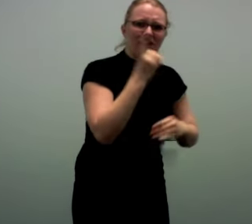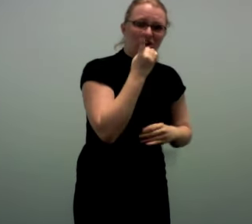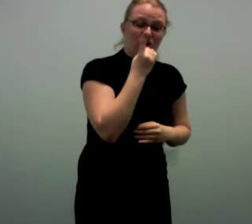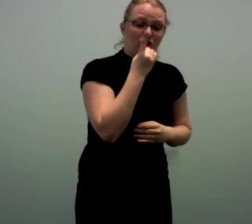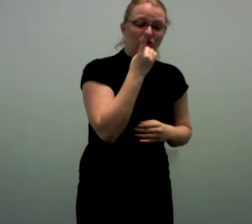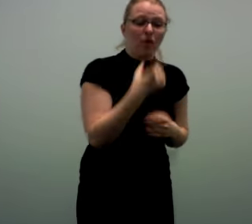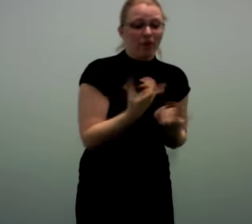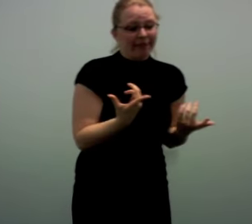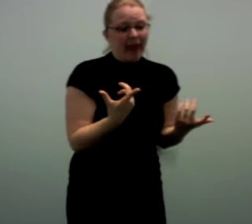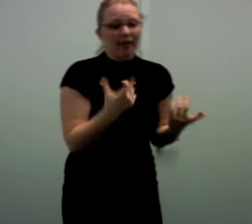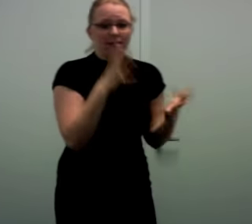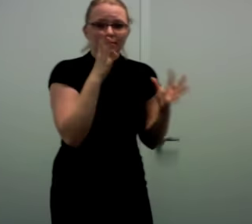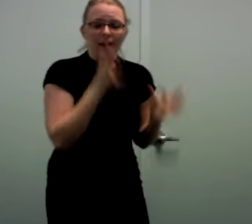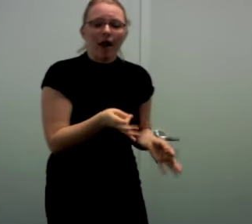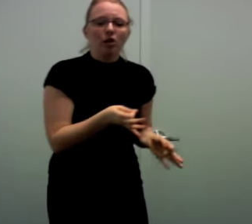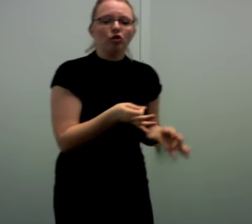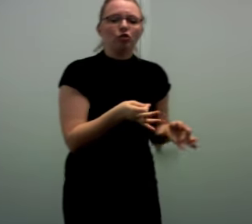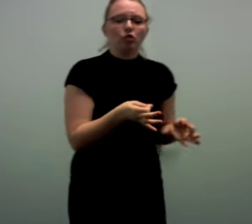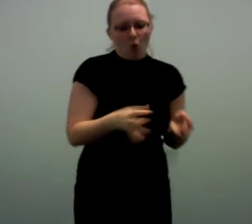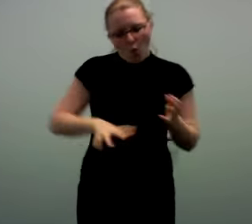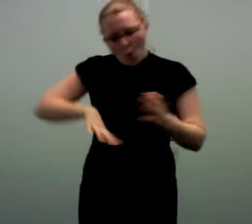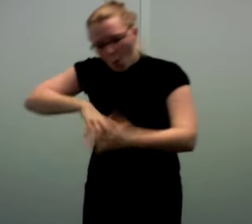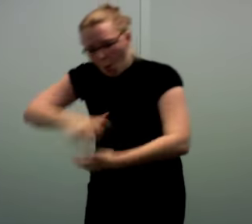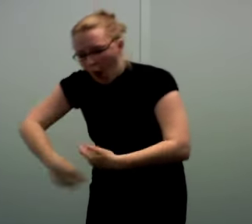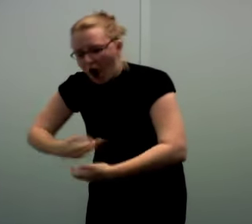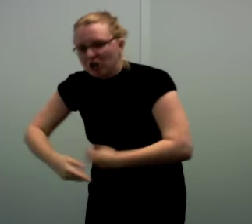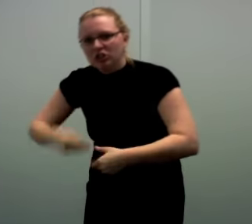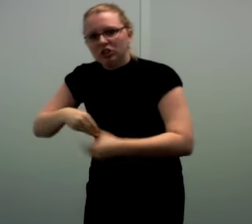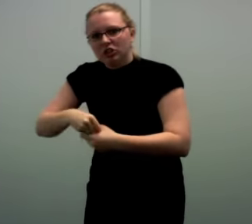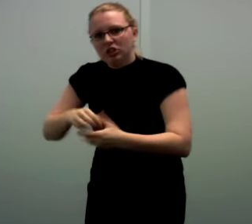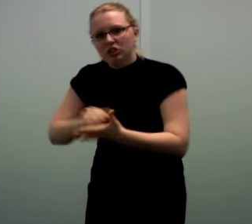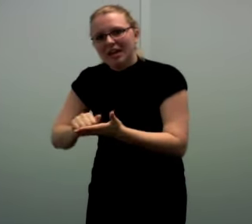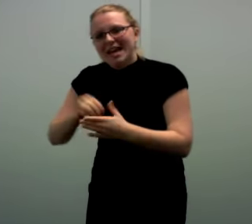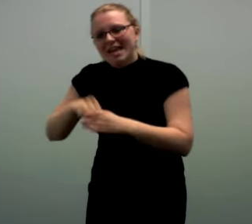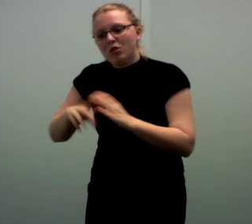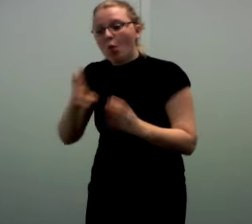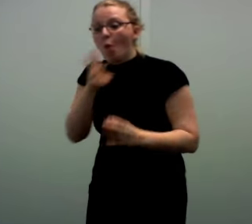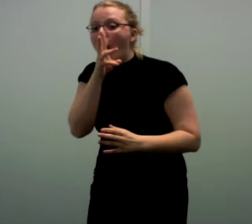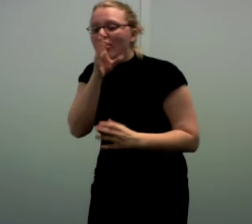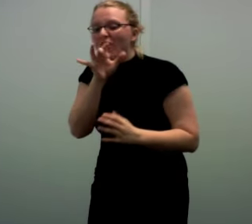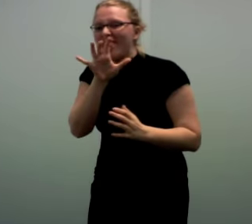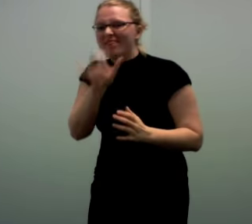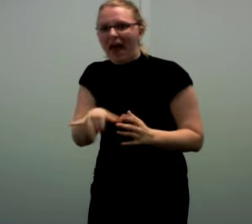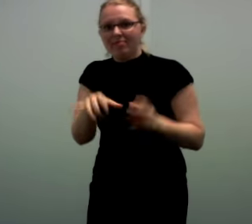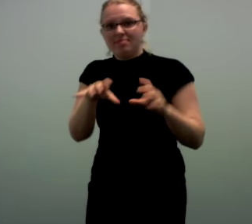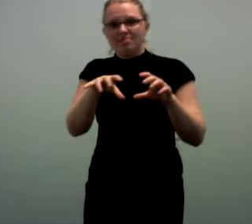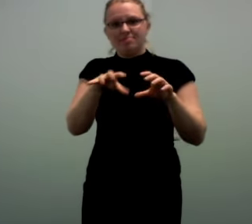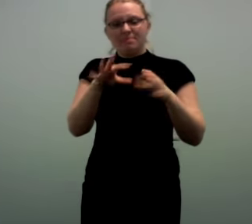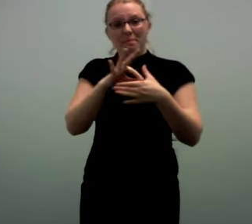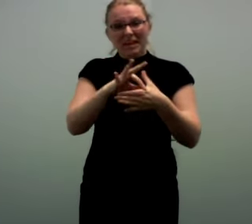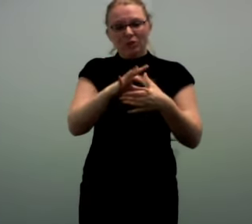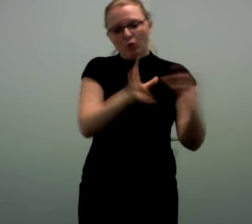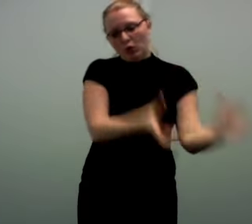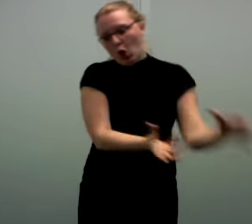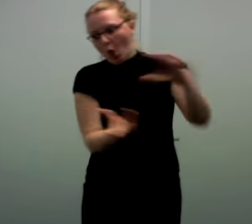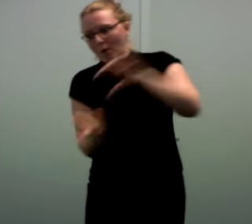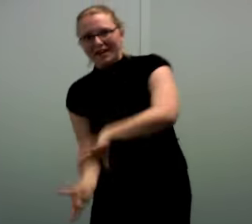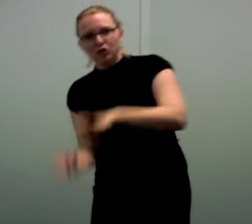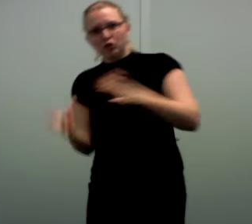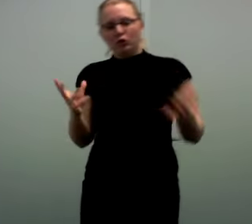of washing them in the water that was ladled into the sausage. Under the system of rigid economy, which